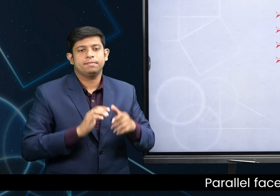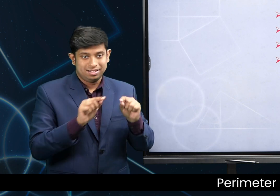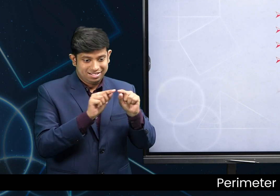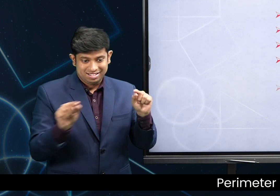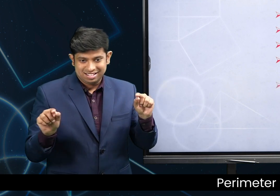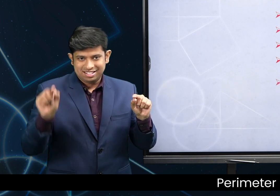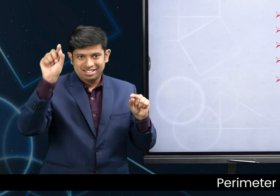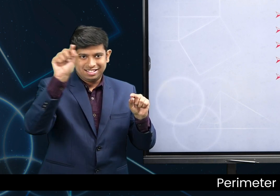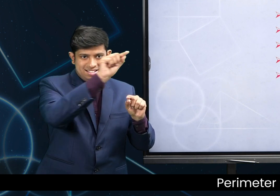perimeter,